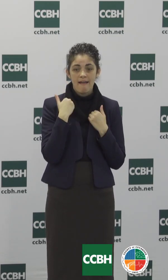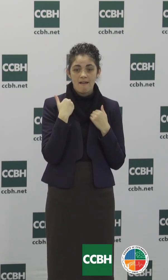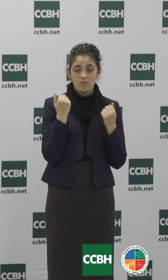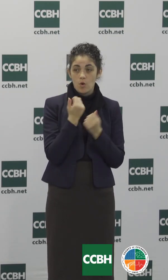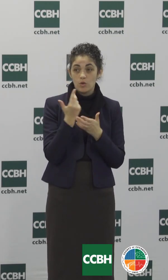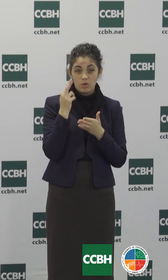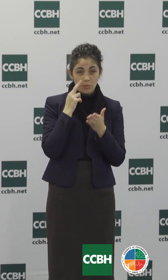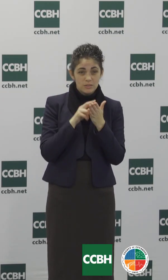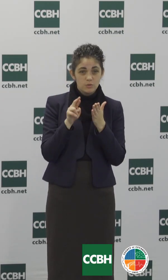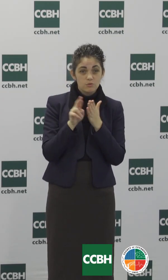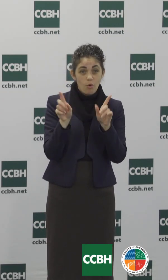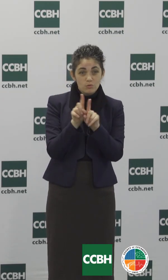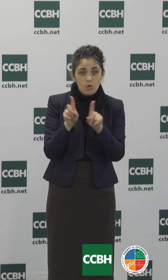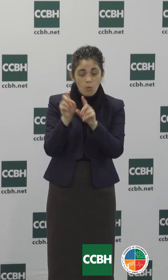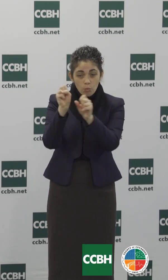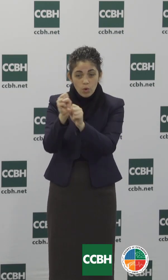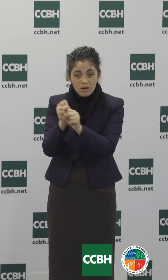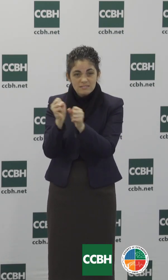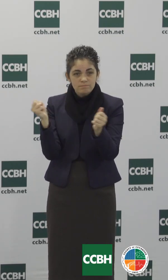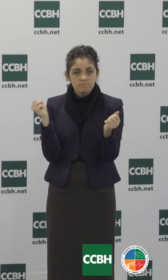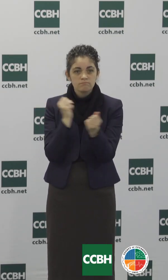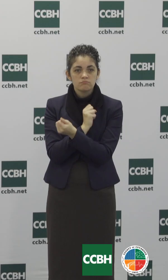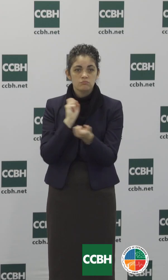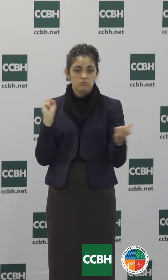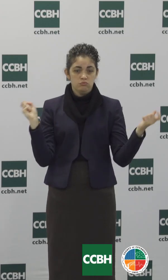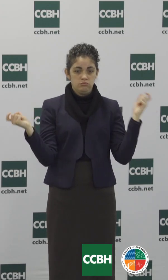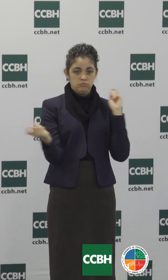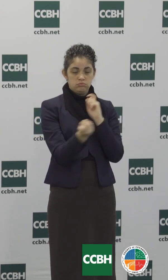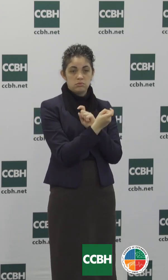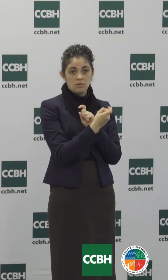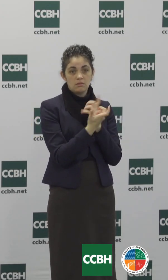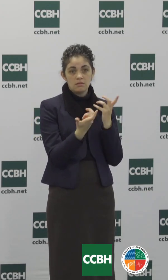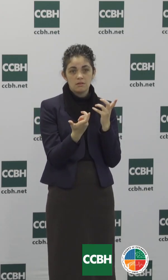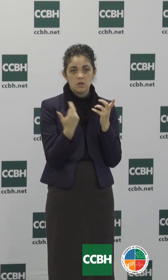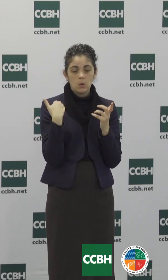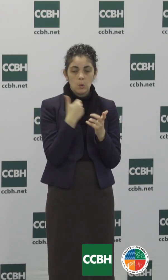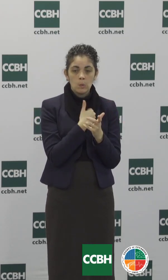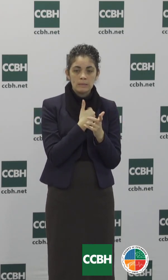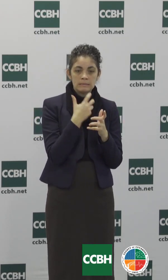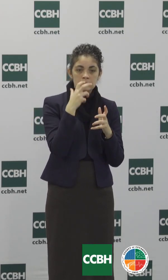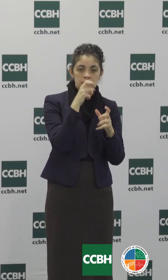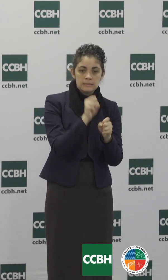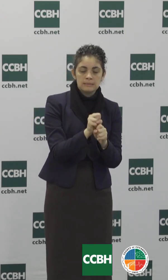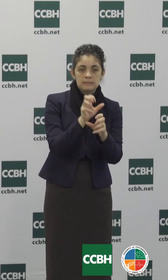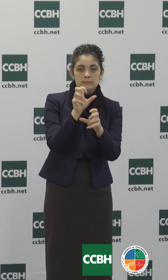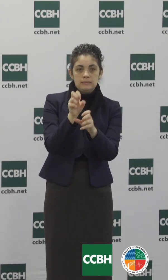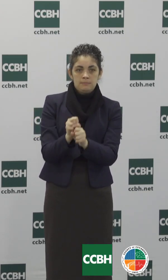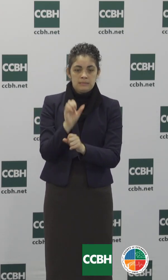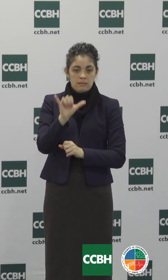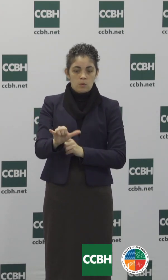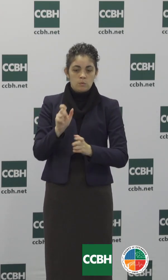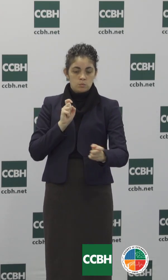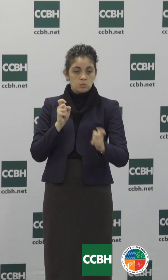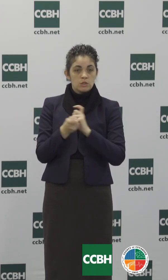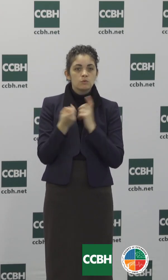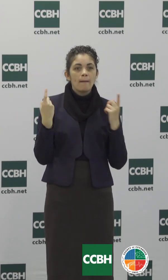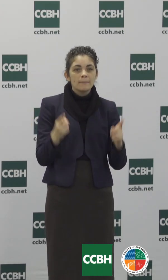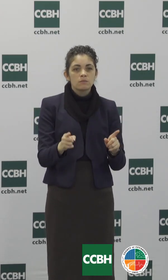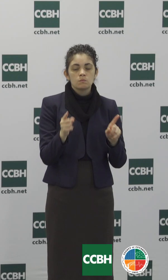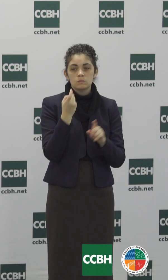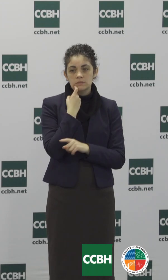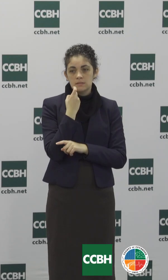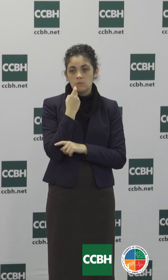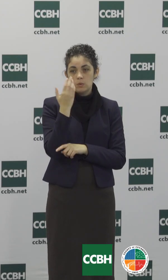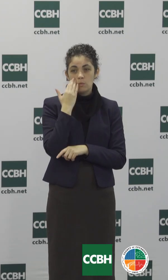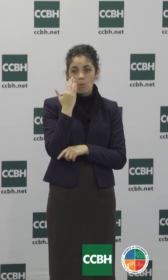resources, how we work. All these things have evolved, and we continue to adapt to those changes, and we